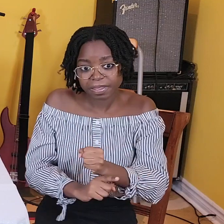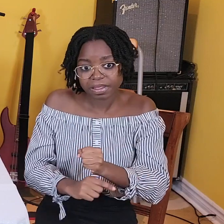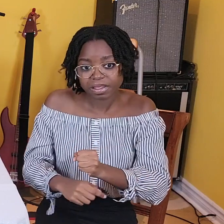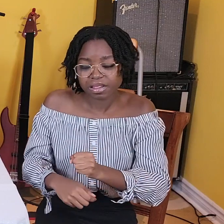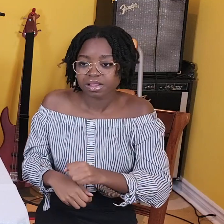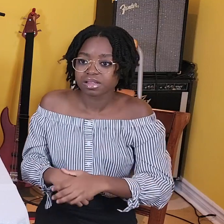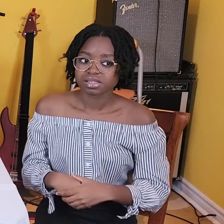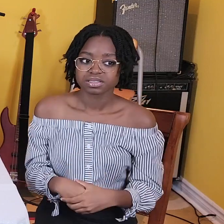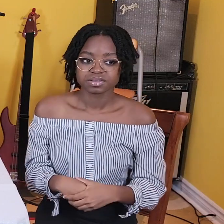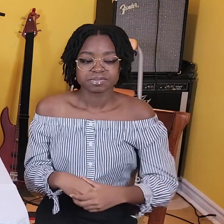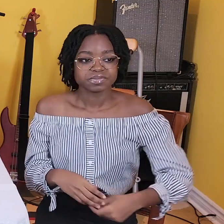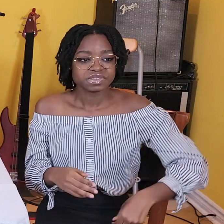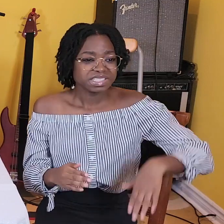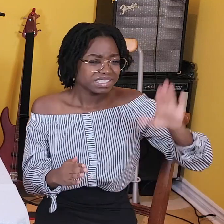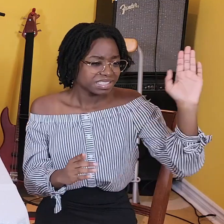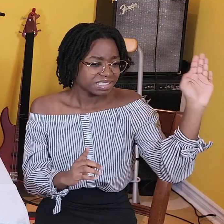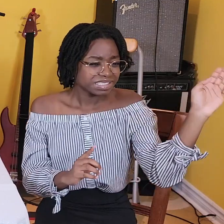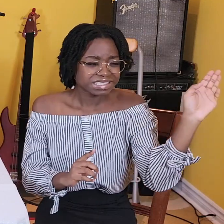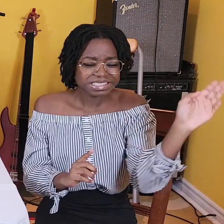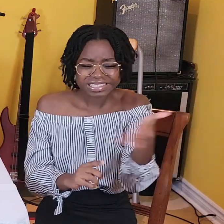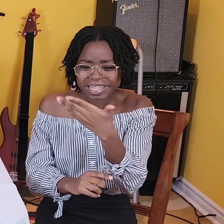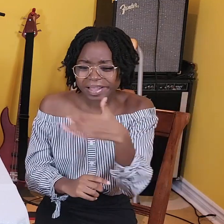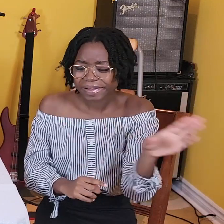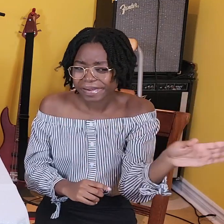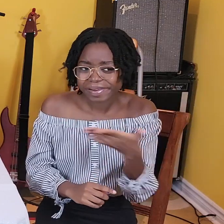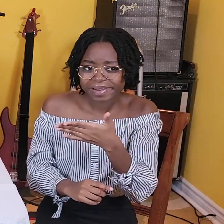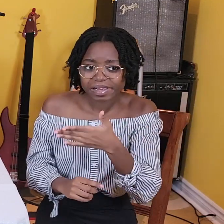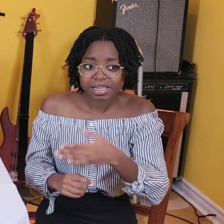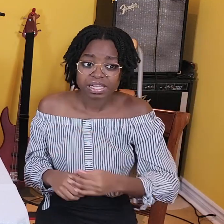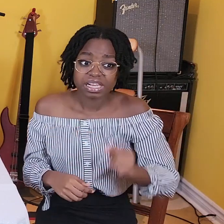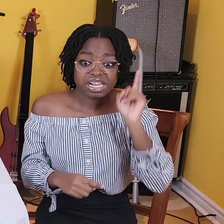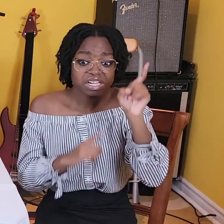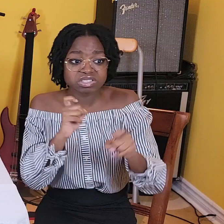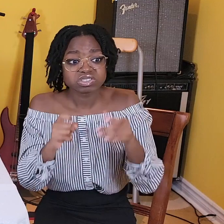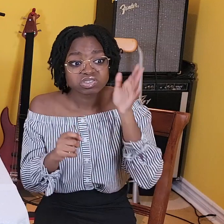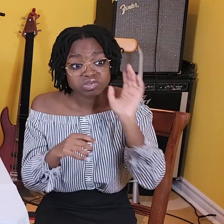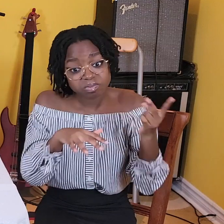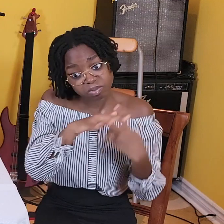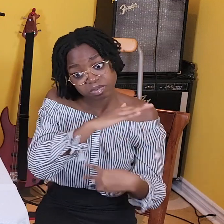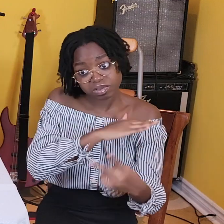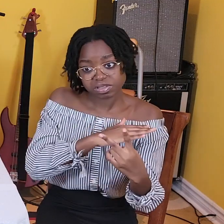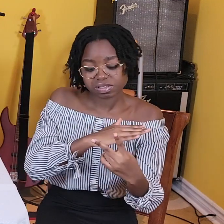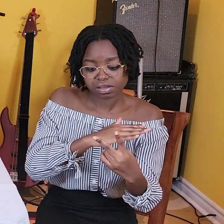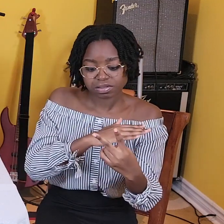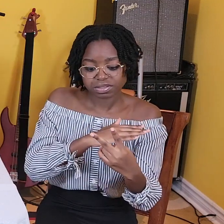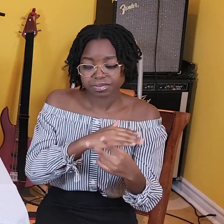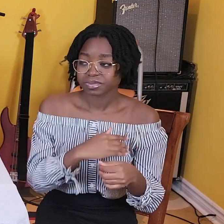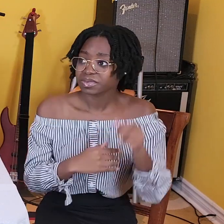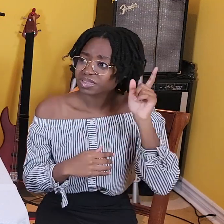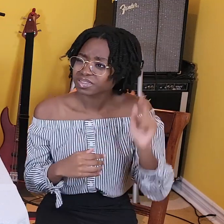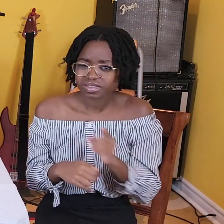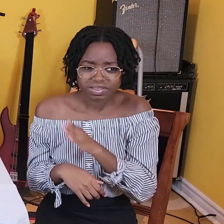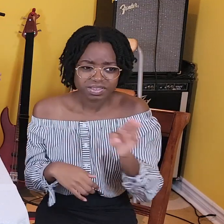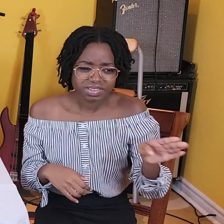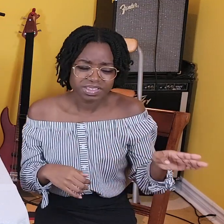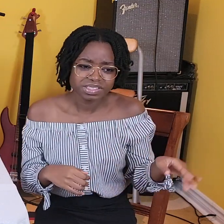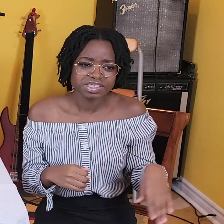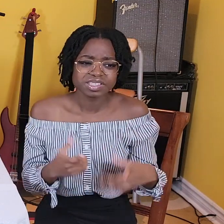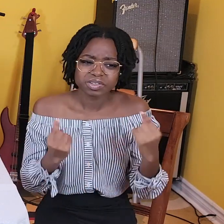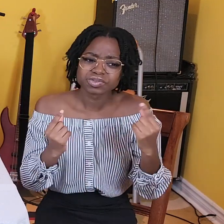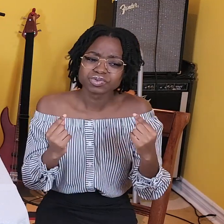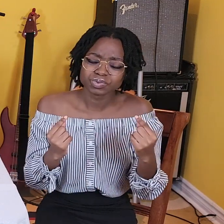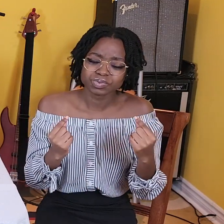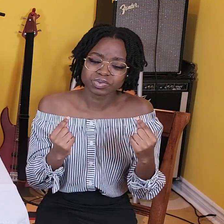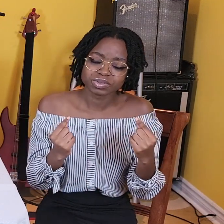beard, slapping him, asking him to prophesy, all kinds of things that they did to him. And then finally they nailed him on the